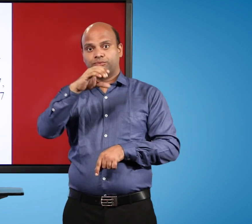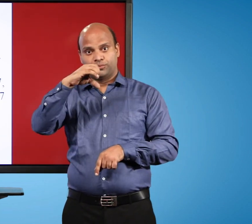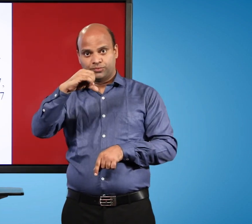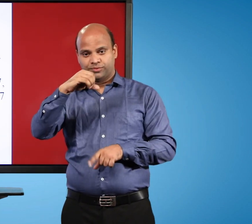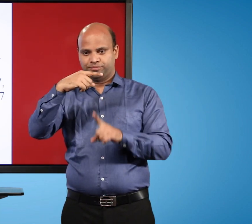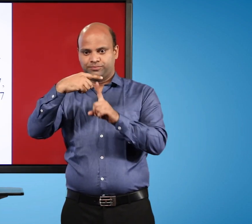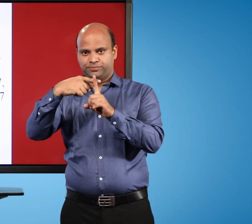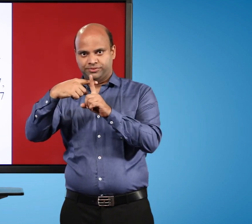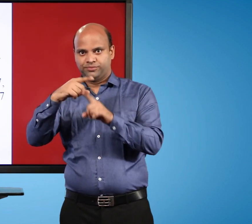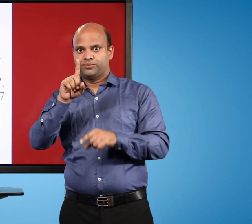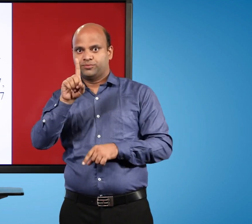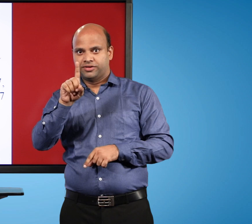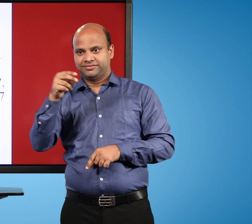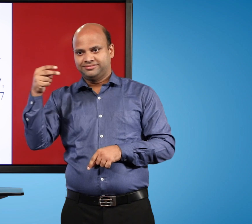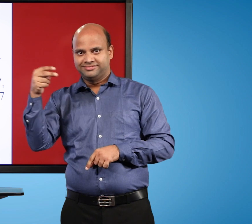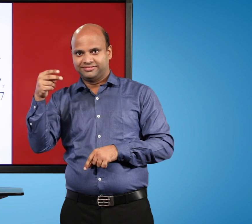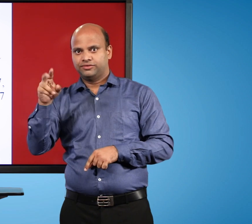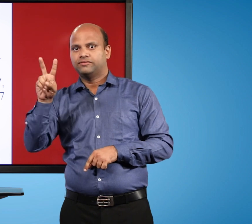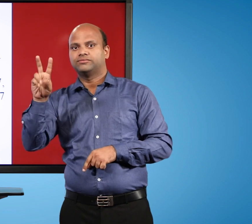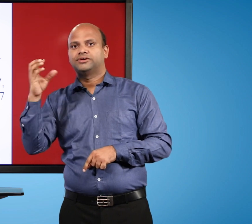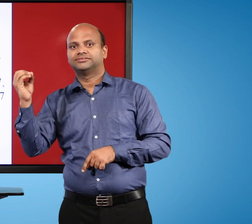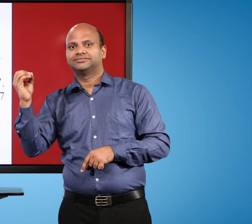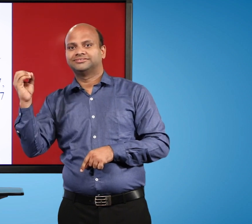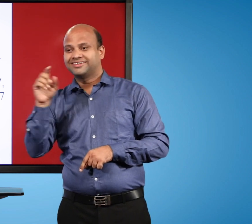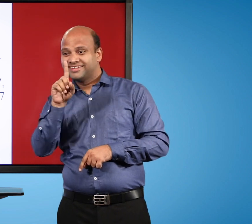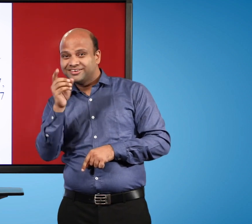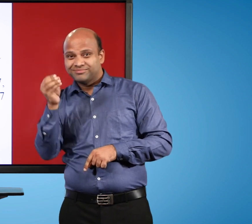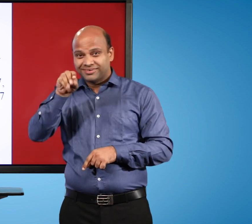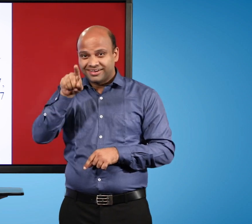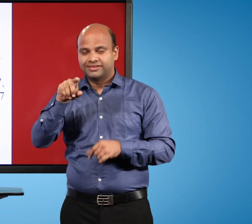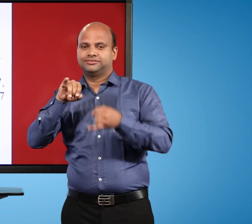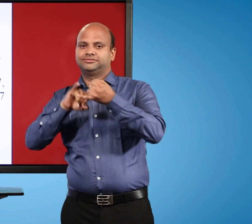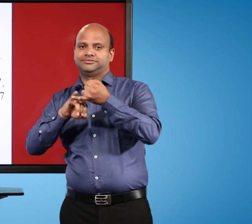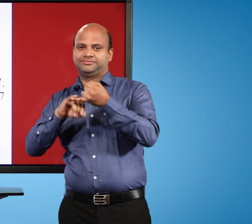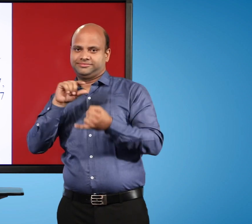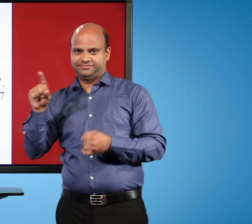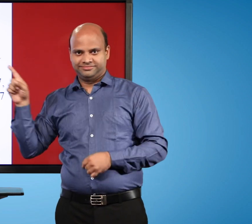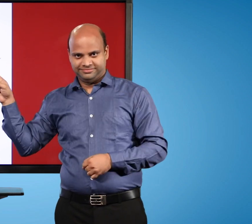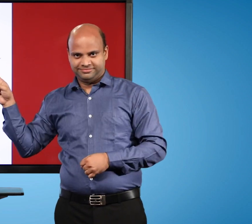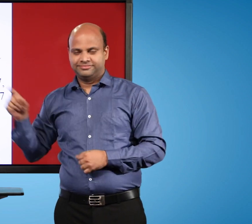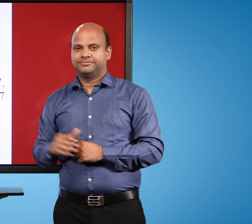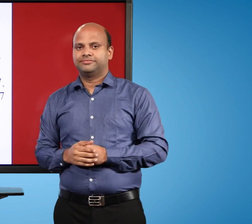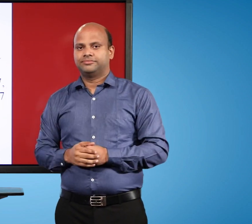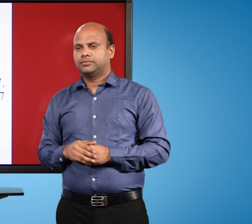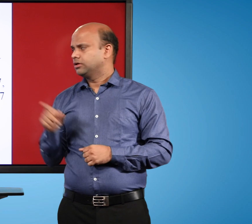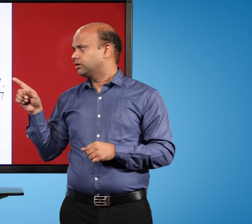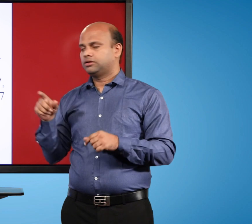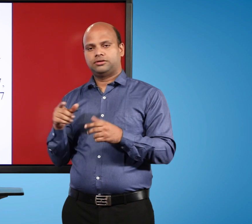That of 19 is 19 plus 1, which is equal to 20, and so on.